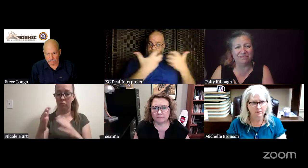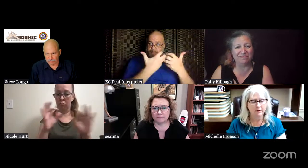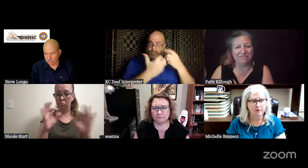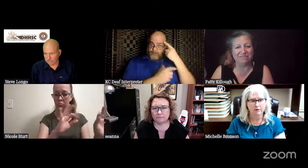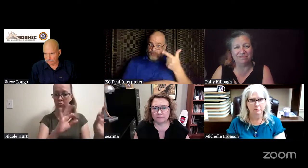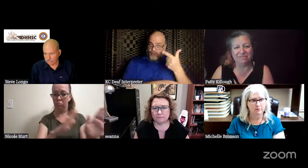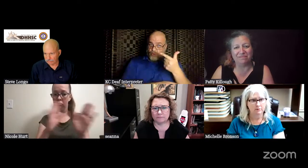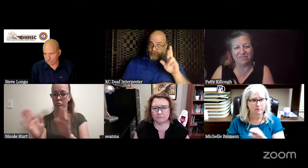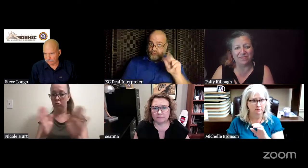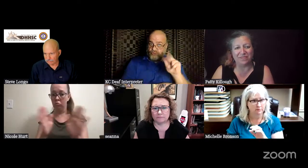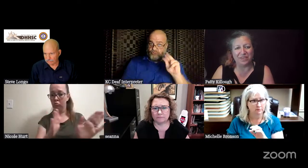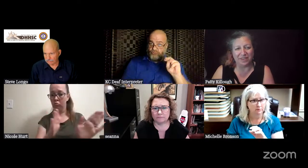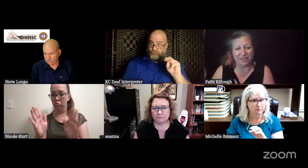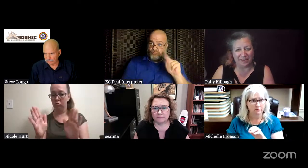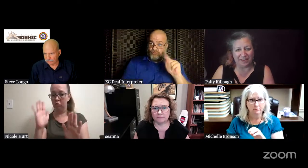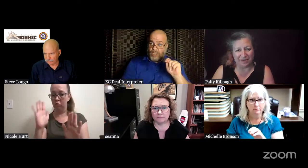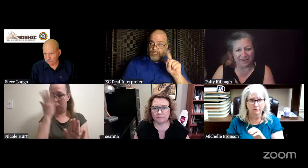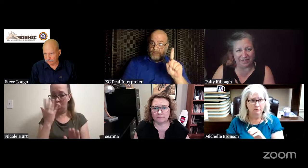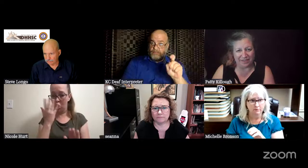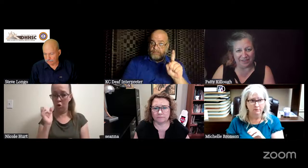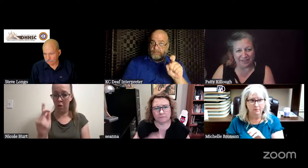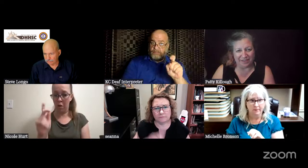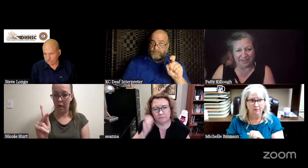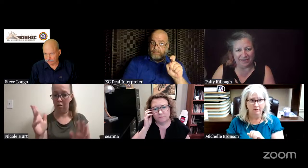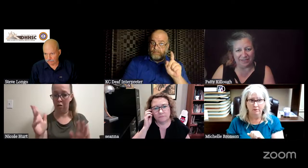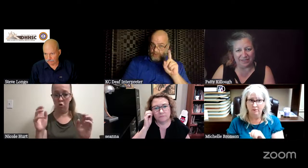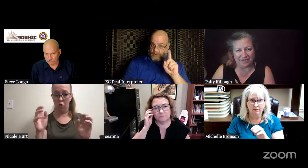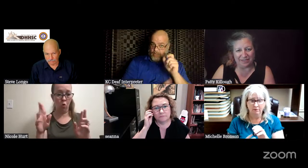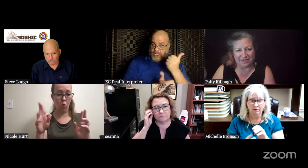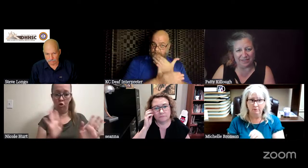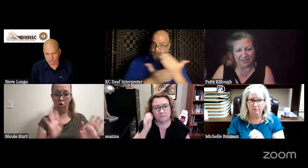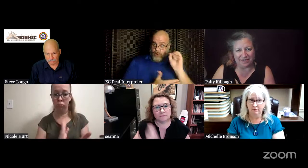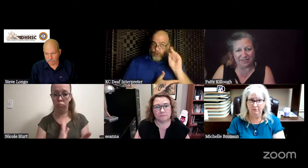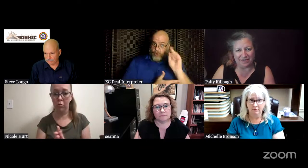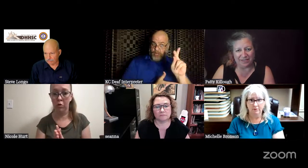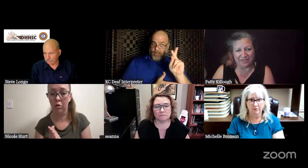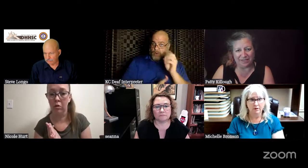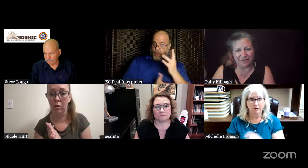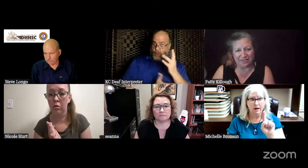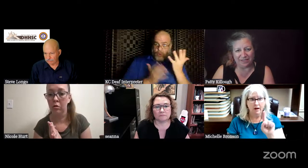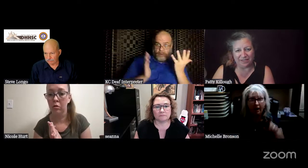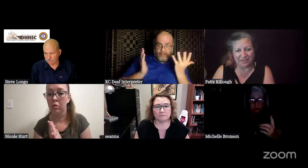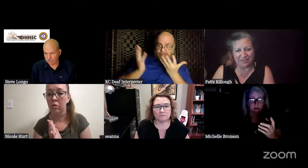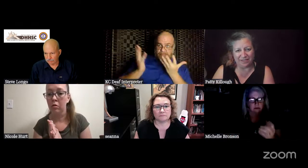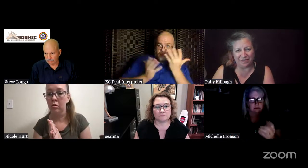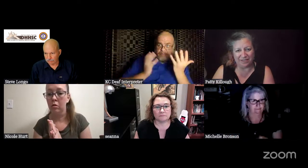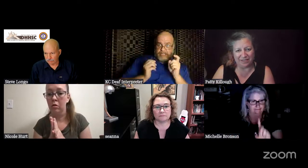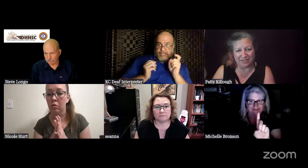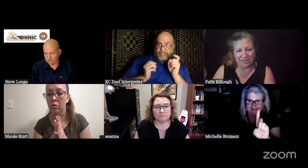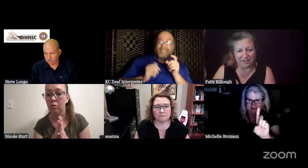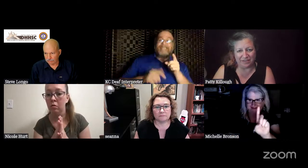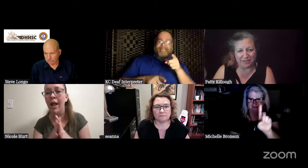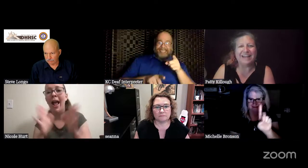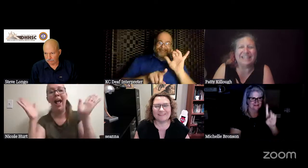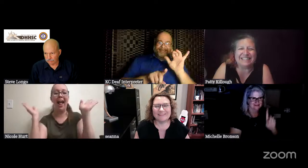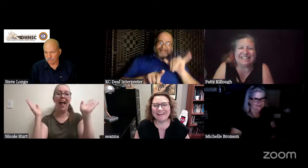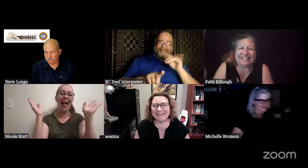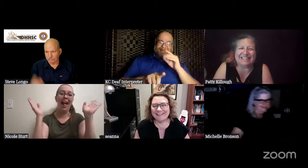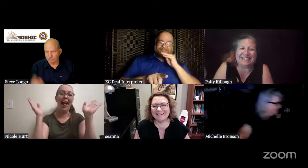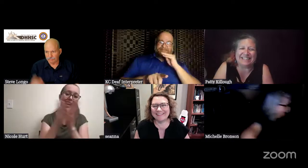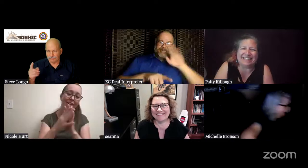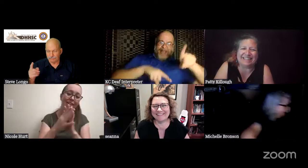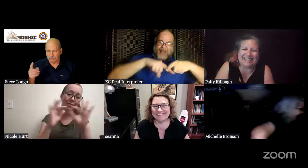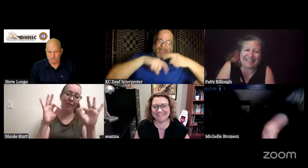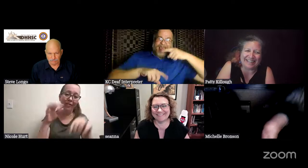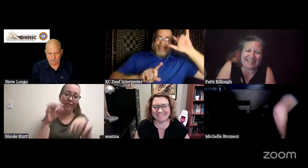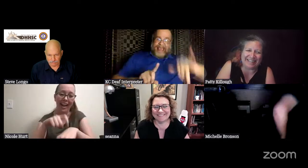you've reviewed the information regarding our terms, and everything that we discussed regarding our terms is appropriate as it applies to any grants